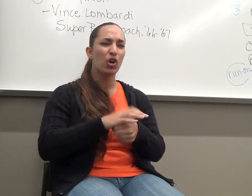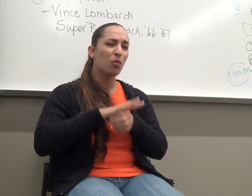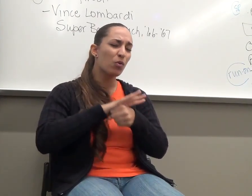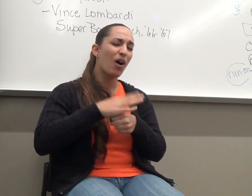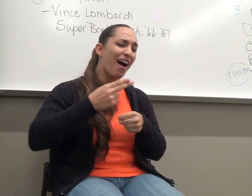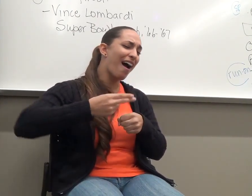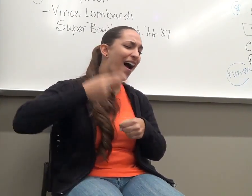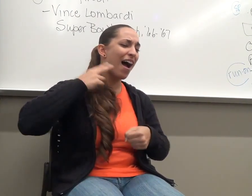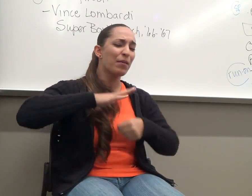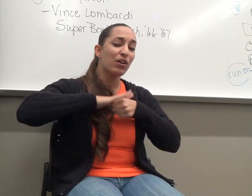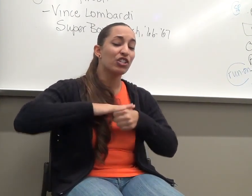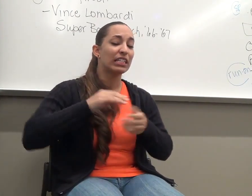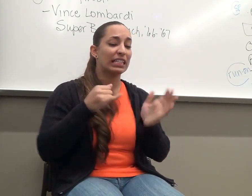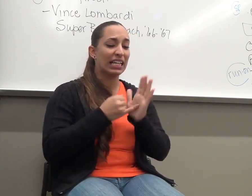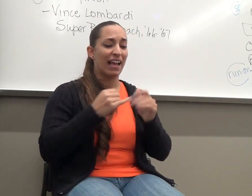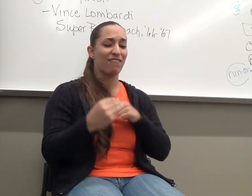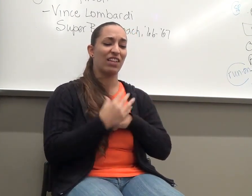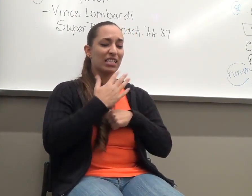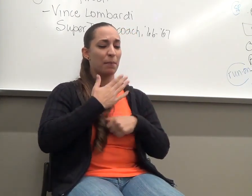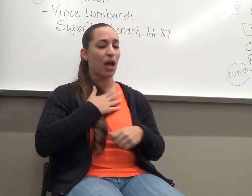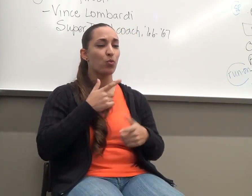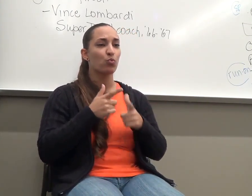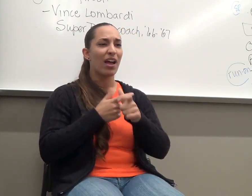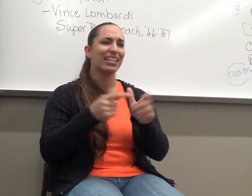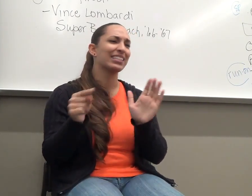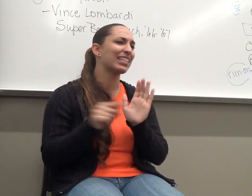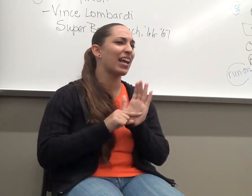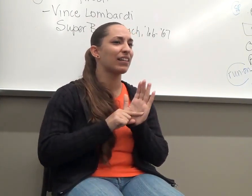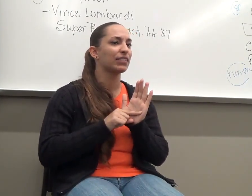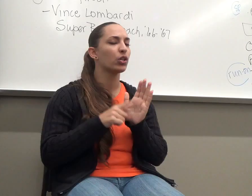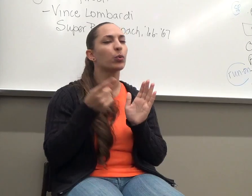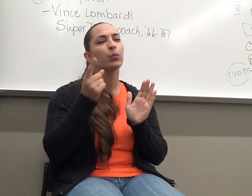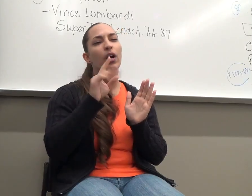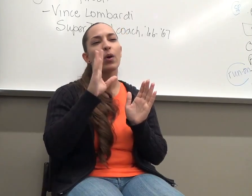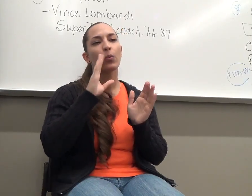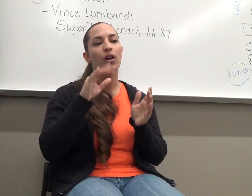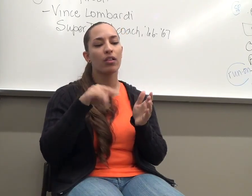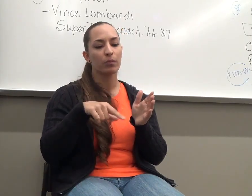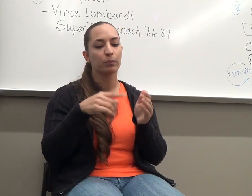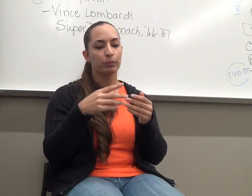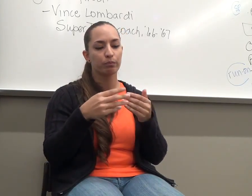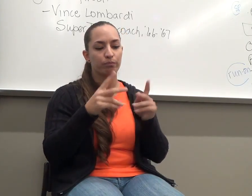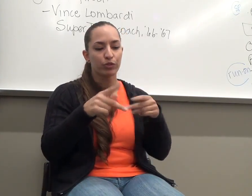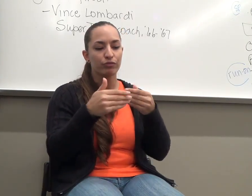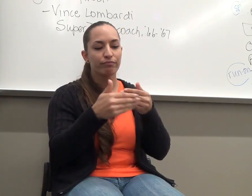My first day of college was a disaster. Oh, that's right, you were college. Is that